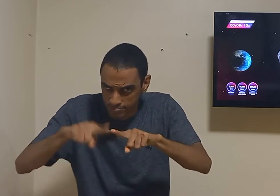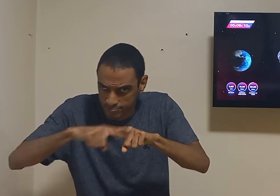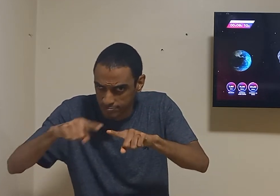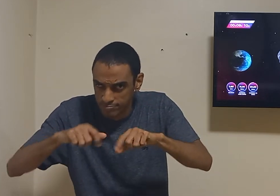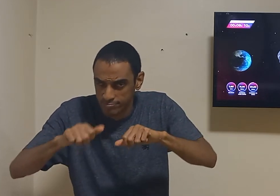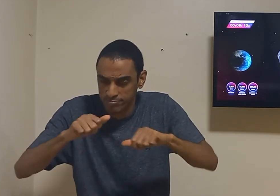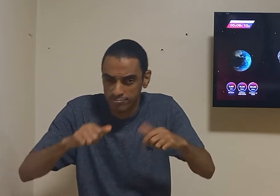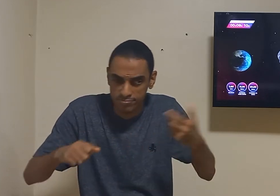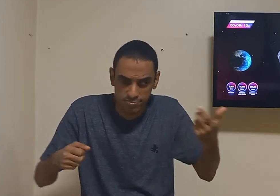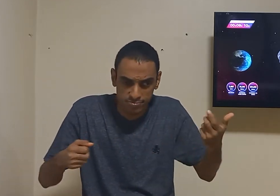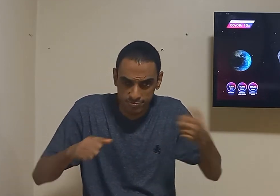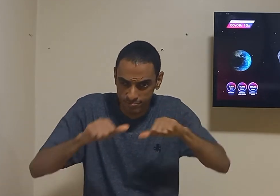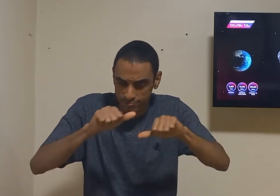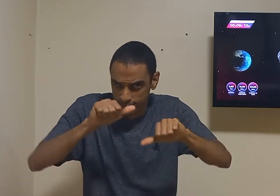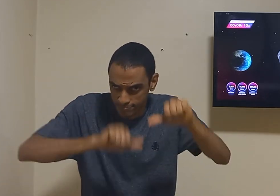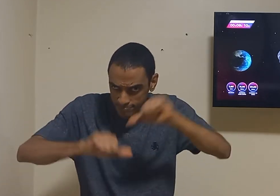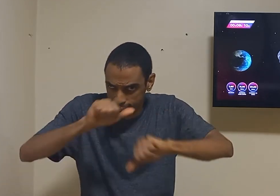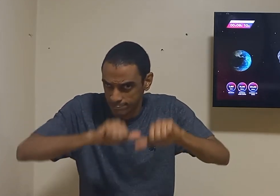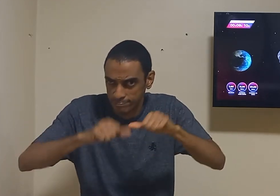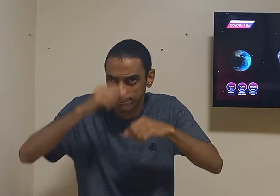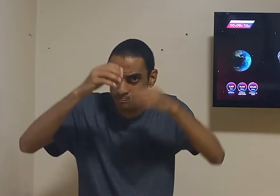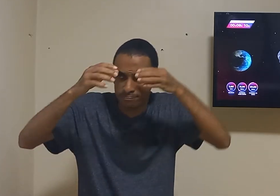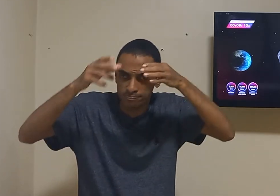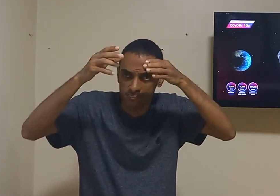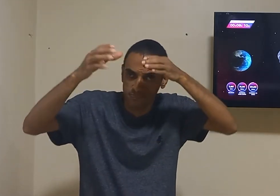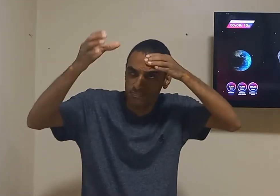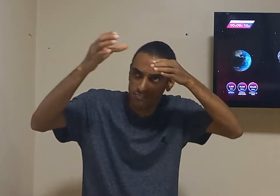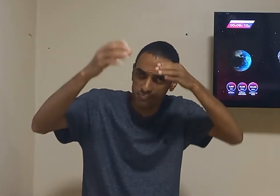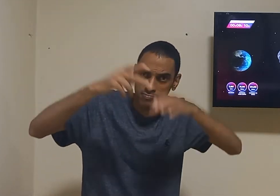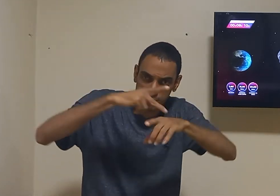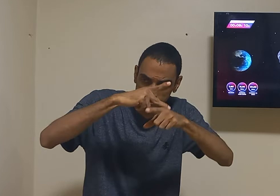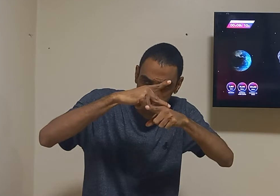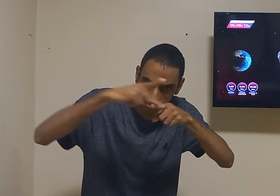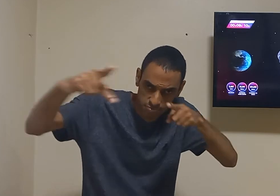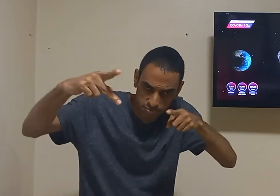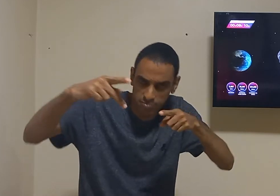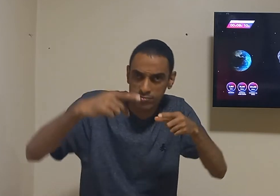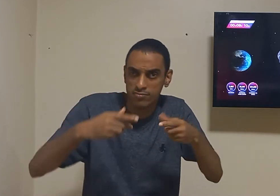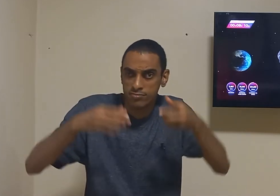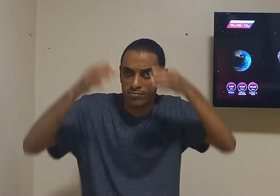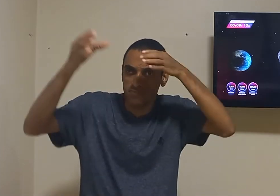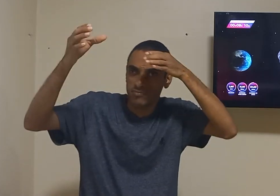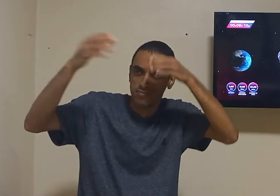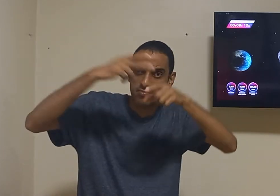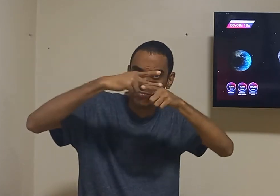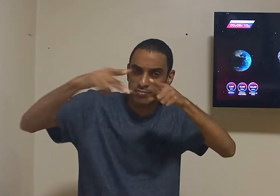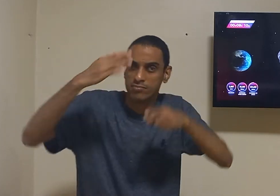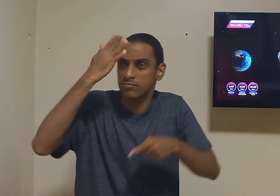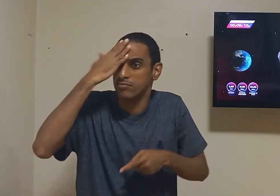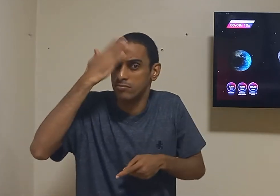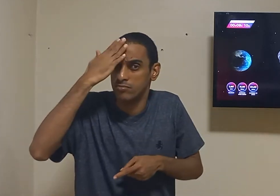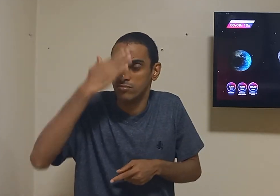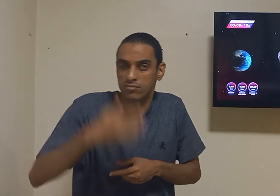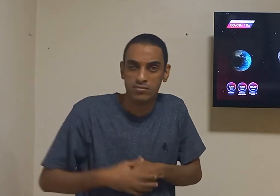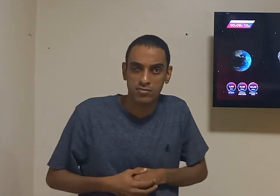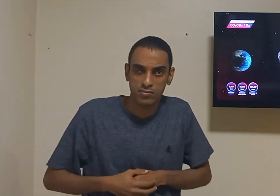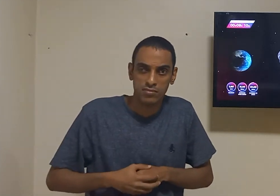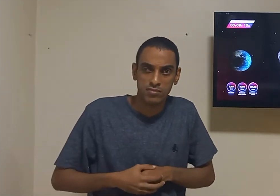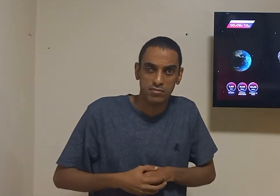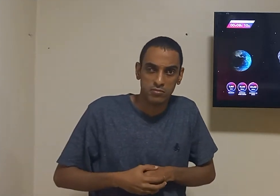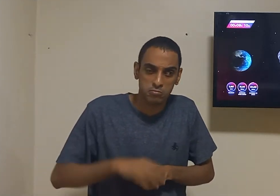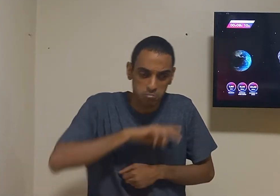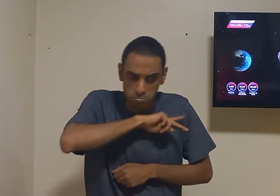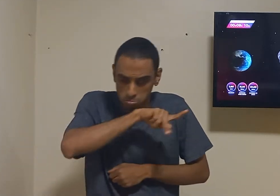Now, of course, throughout the coming days, we will expect to see the Earth grow smaller and smaller, and the Moon grow larger in the field of view as